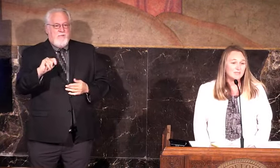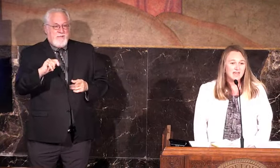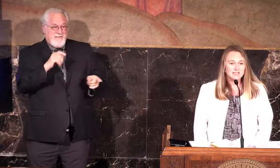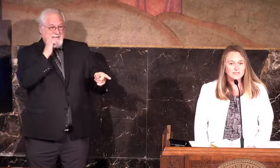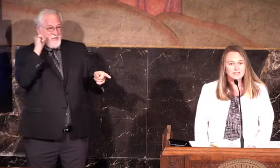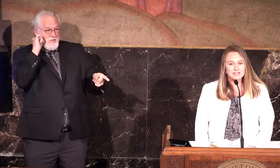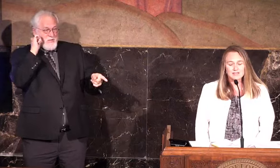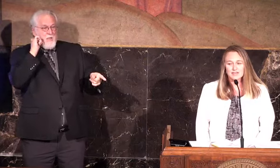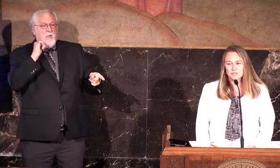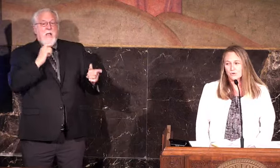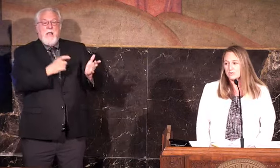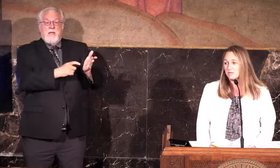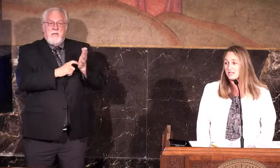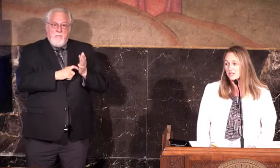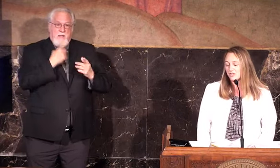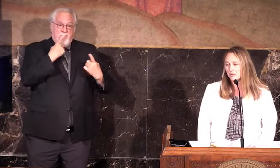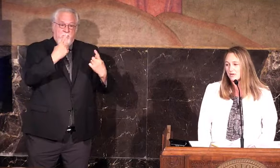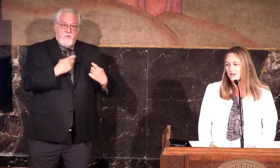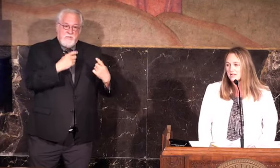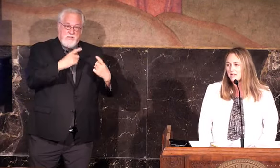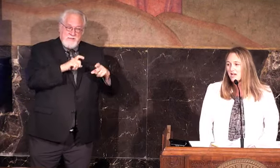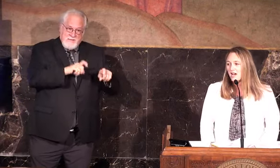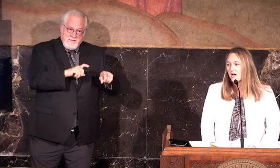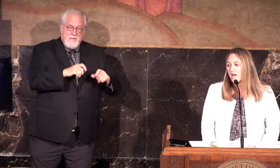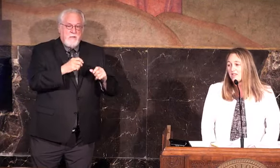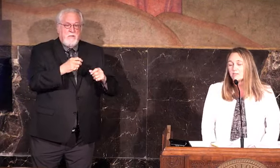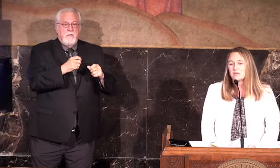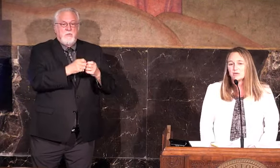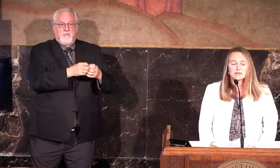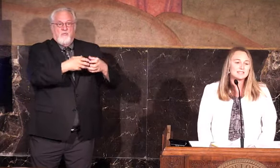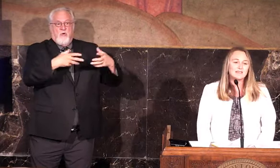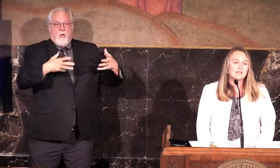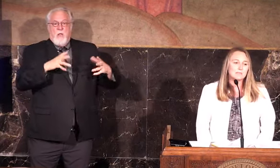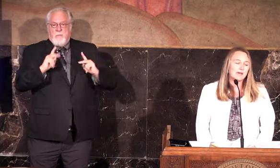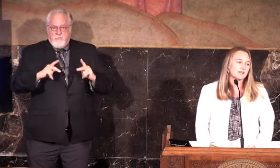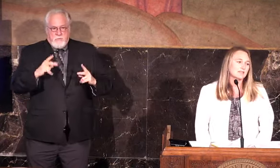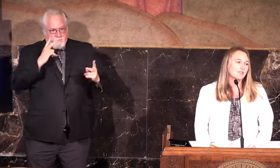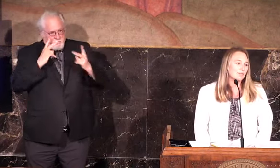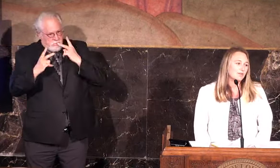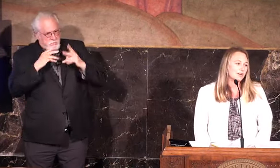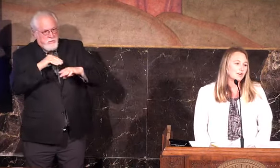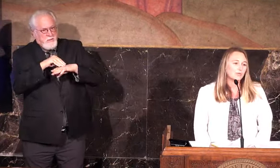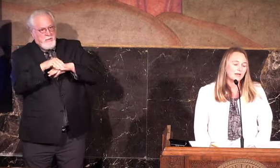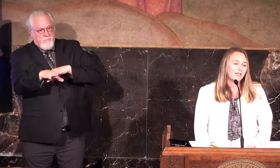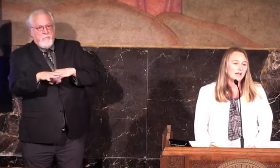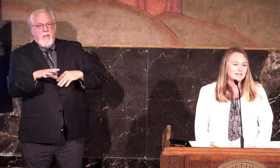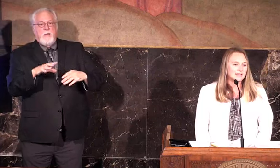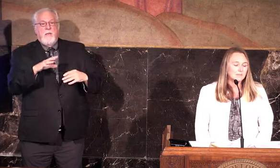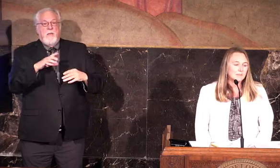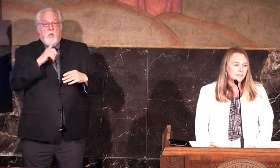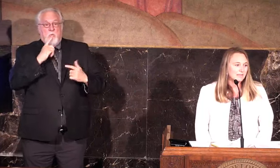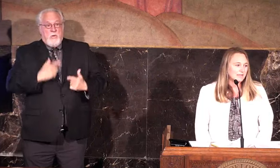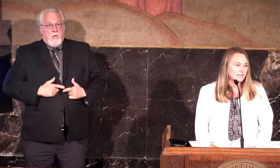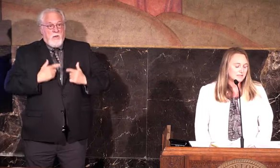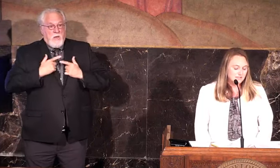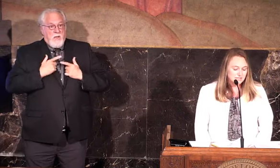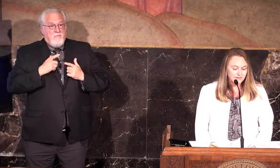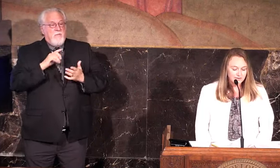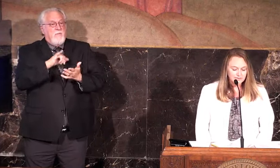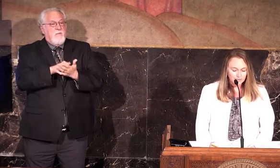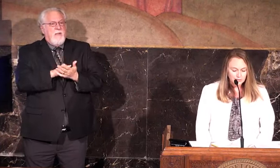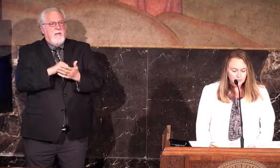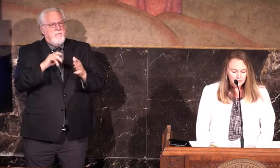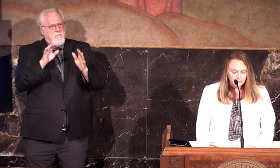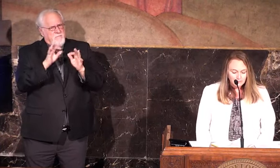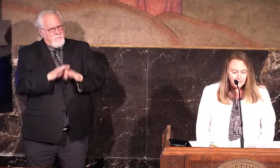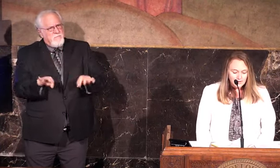the demands for testing has grown substantially because I think people are seeing the impacts in the community and are realizing that this is